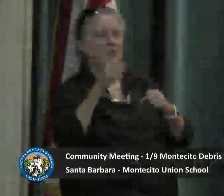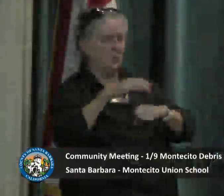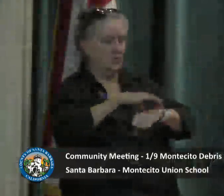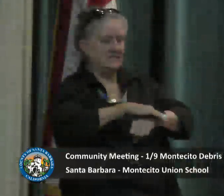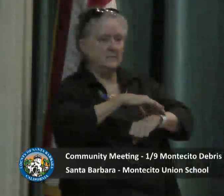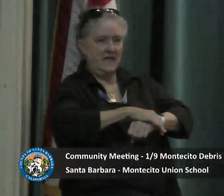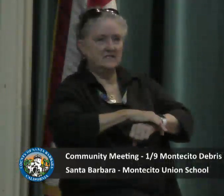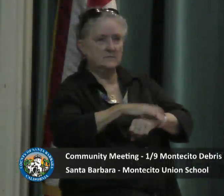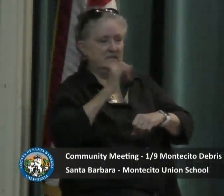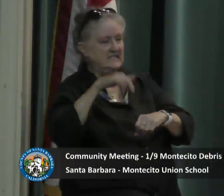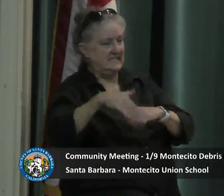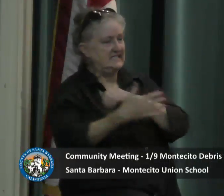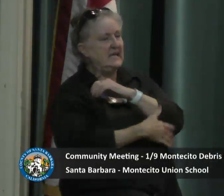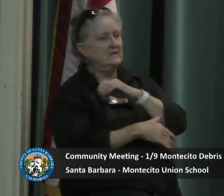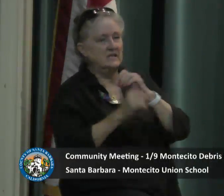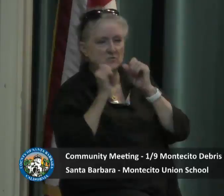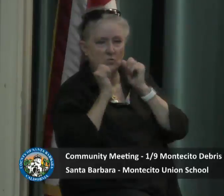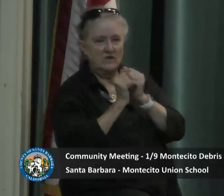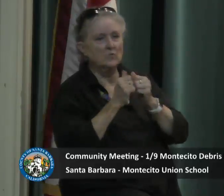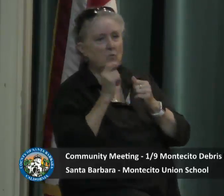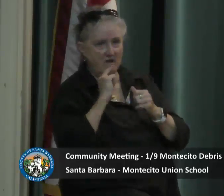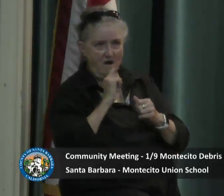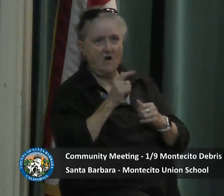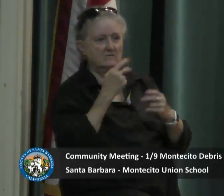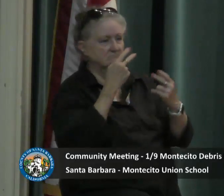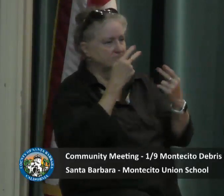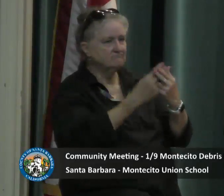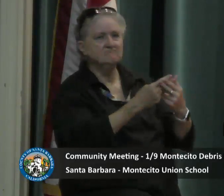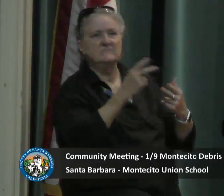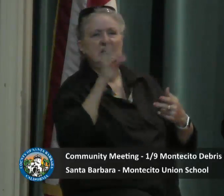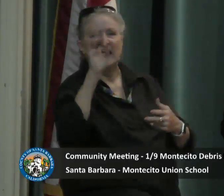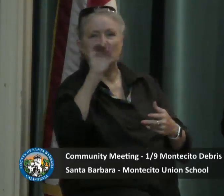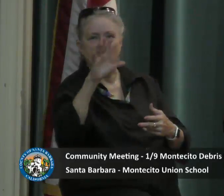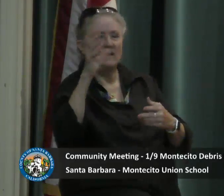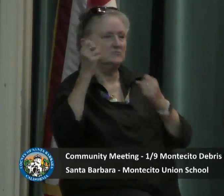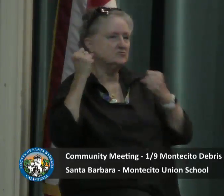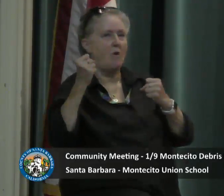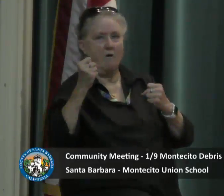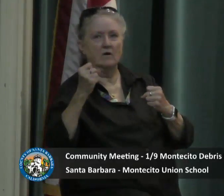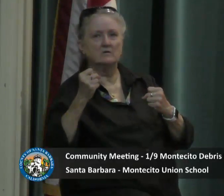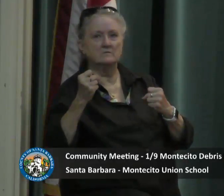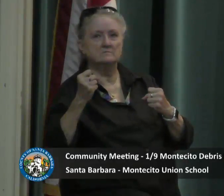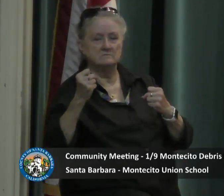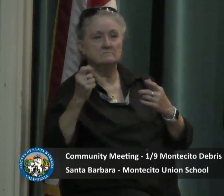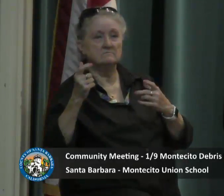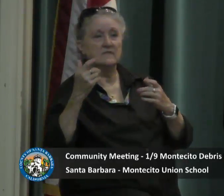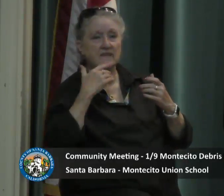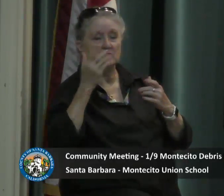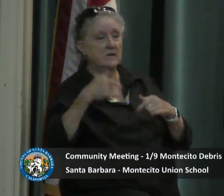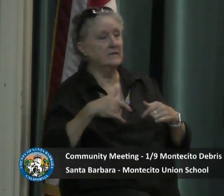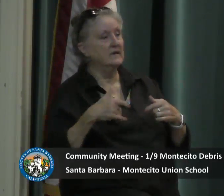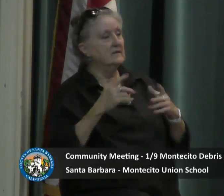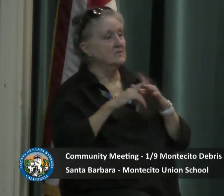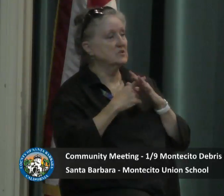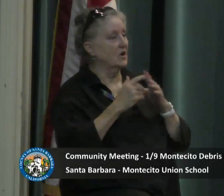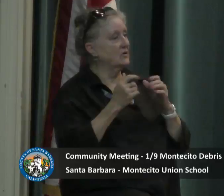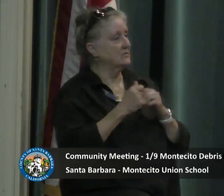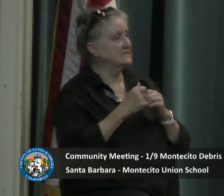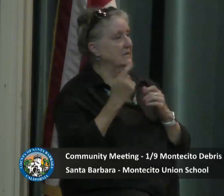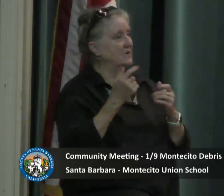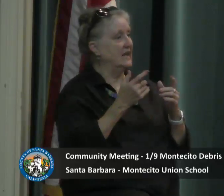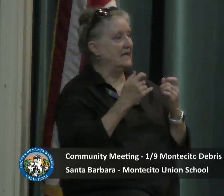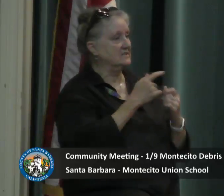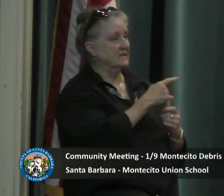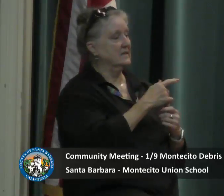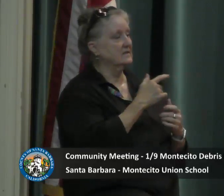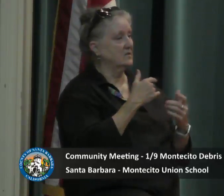with Montecito. We are 805 strong. We're all together in this. So again, thanks everyone for being here. I'm going to start off.